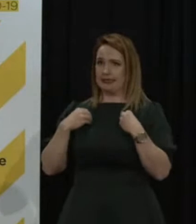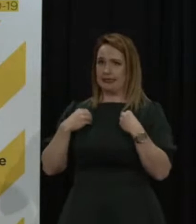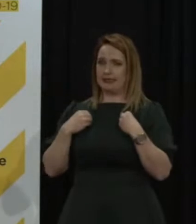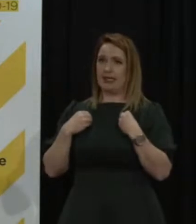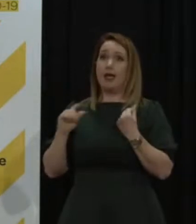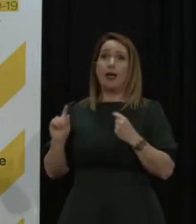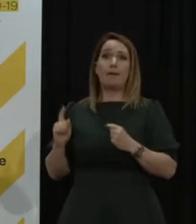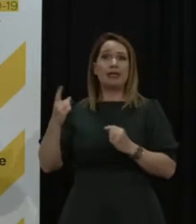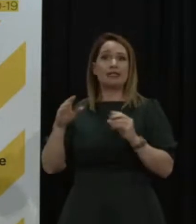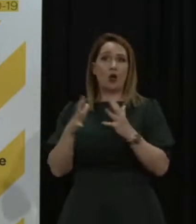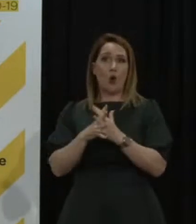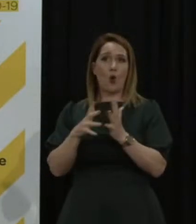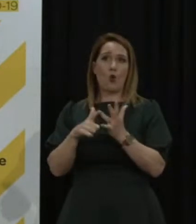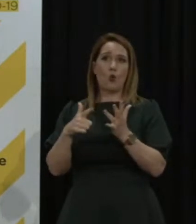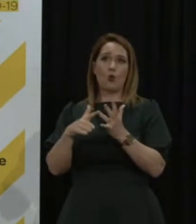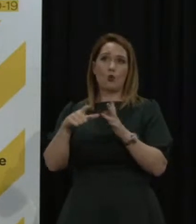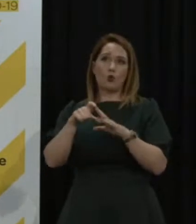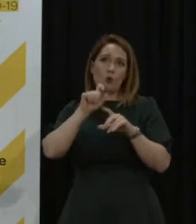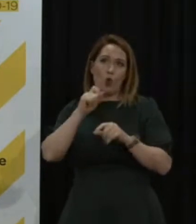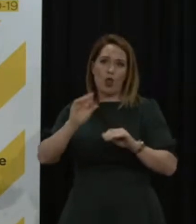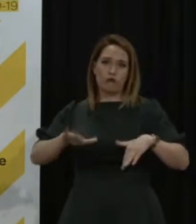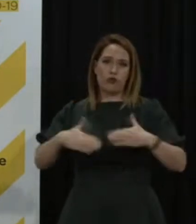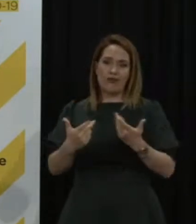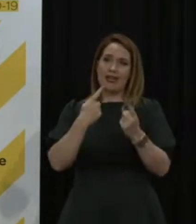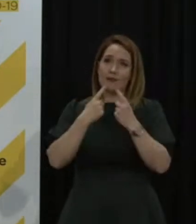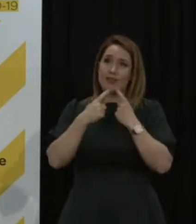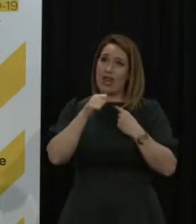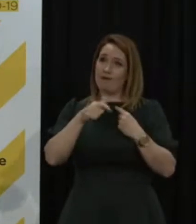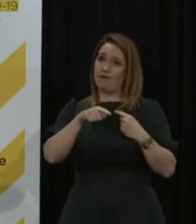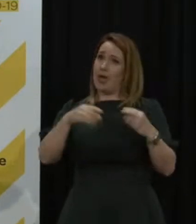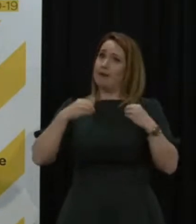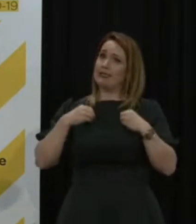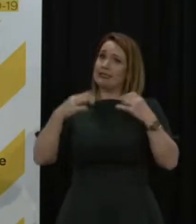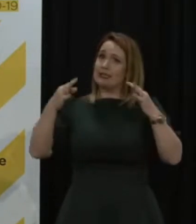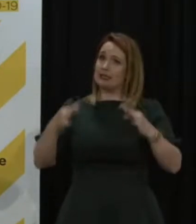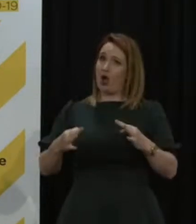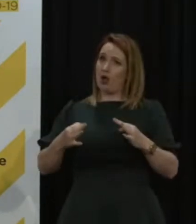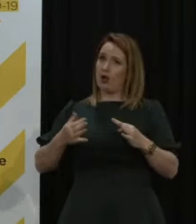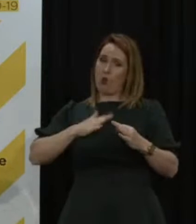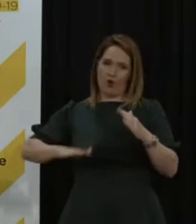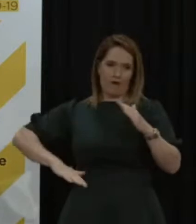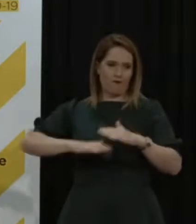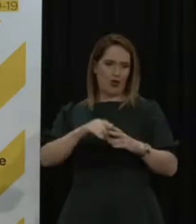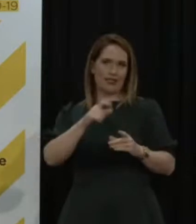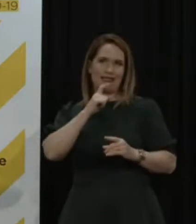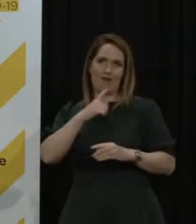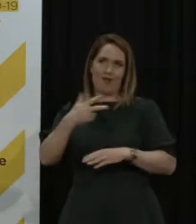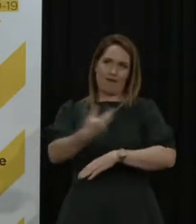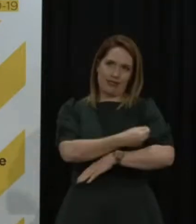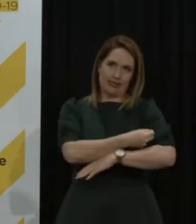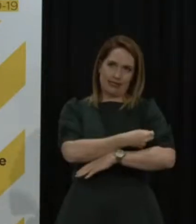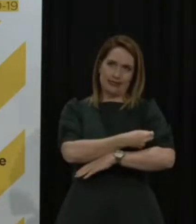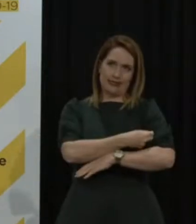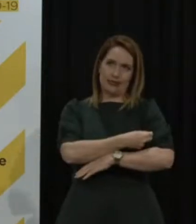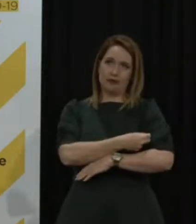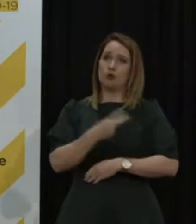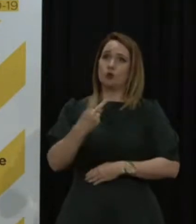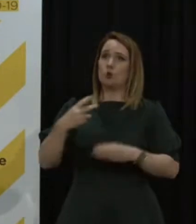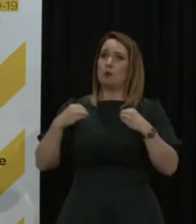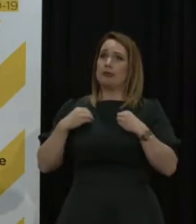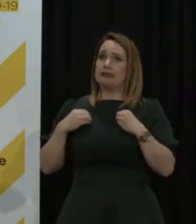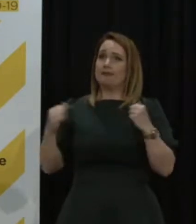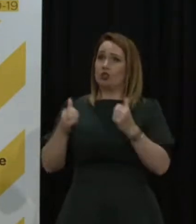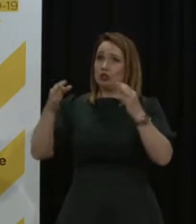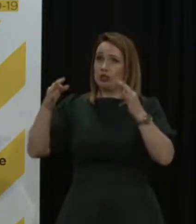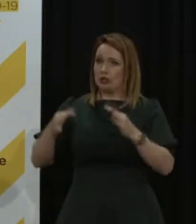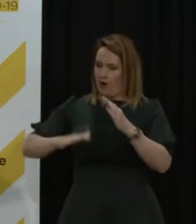businesses who choose to make it a requirement for their staff to be vaccinated. Already businesses like in New Zealand and the warehouse have taken this step, so this